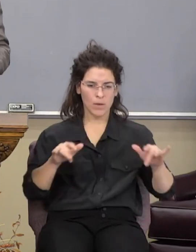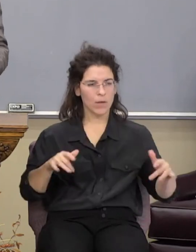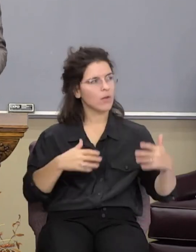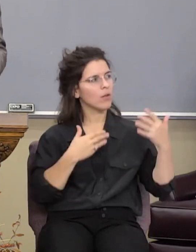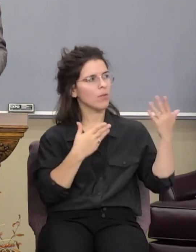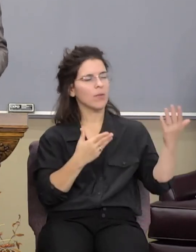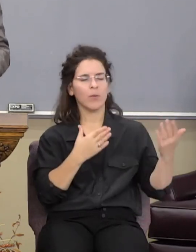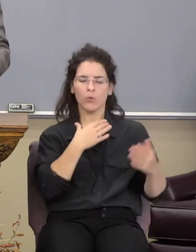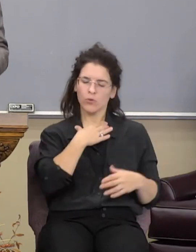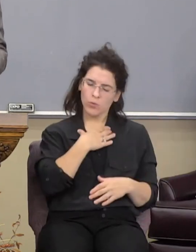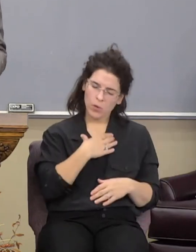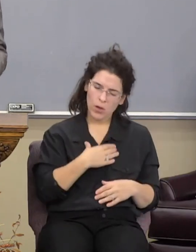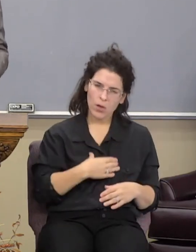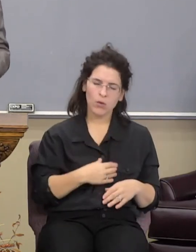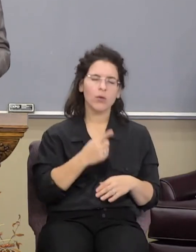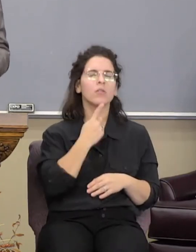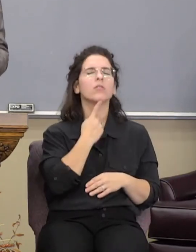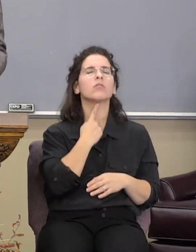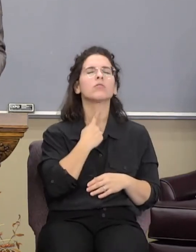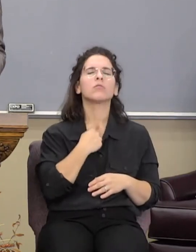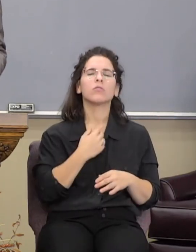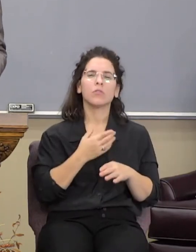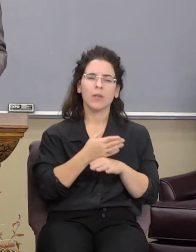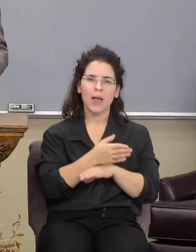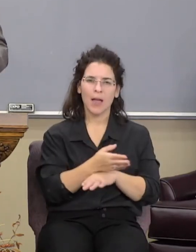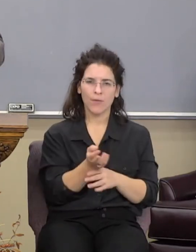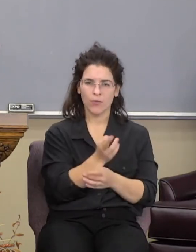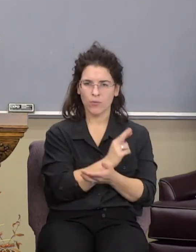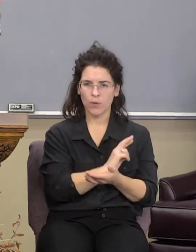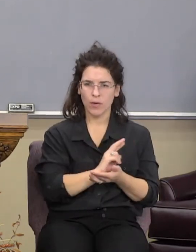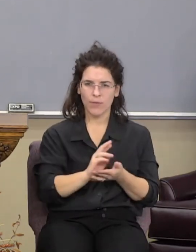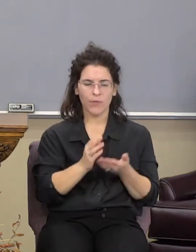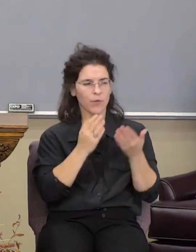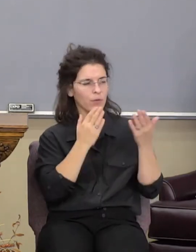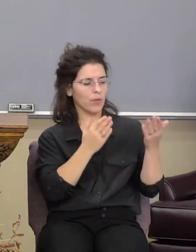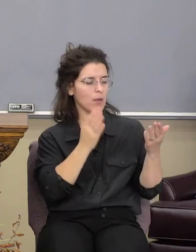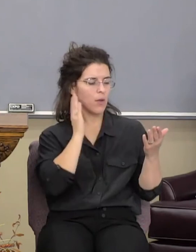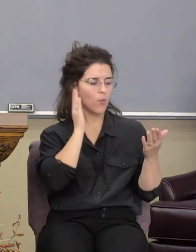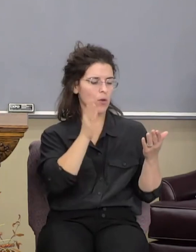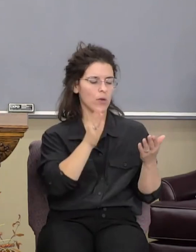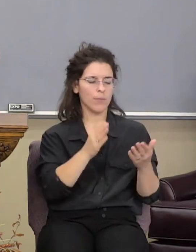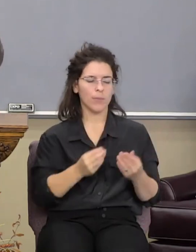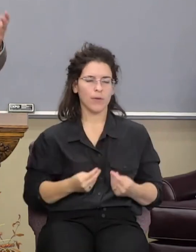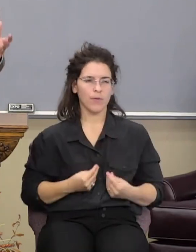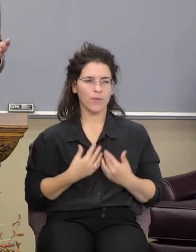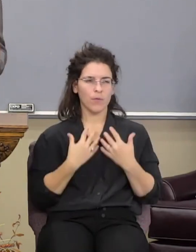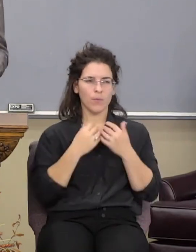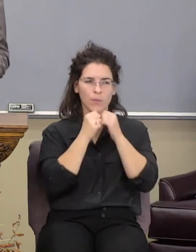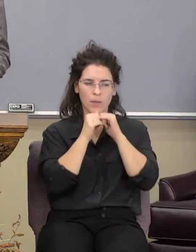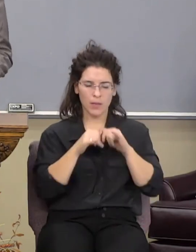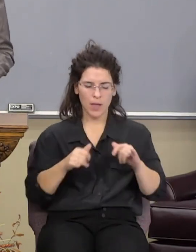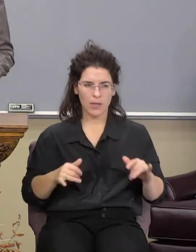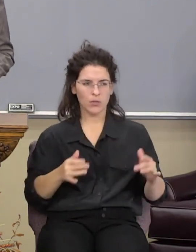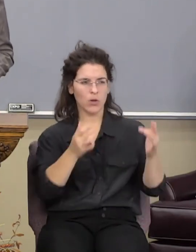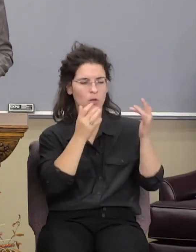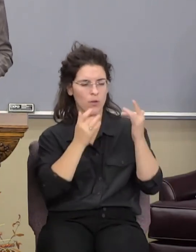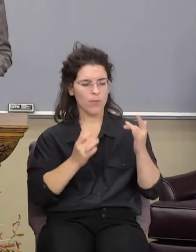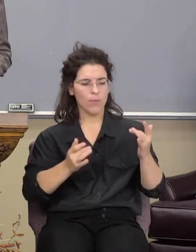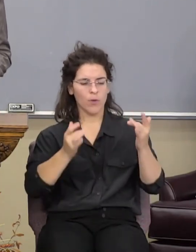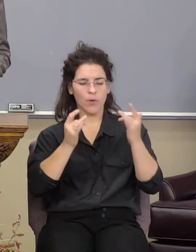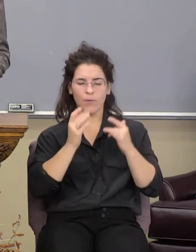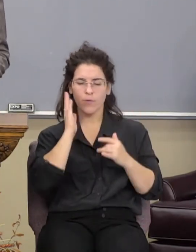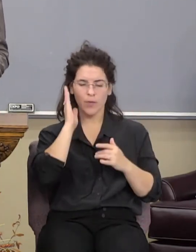do hunger and thirst after righteousness, for they shall be filled. Blessed are the merciful, for they